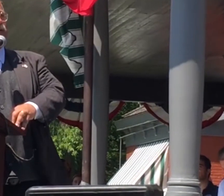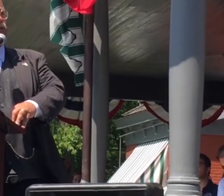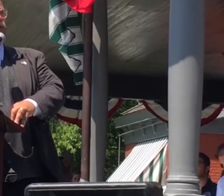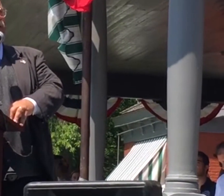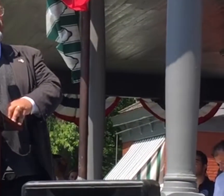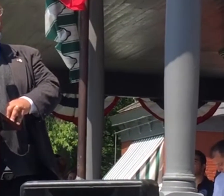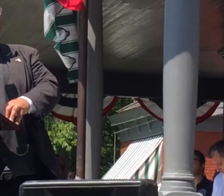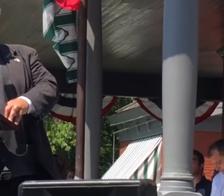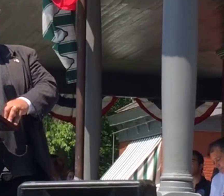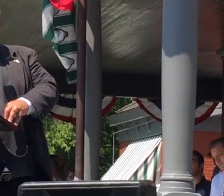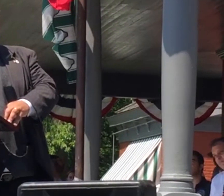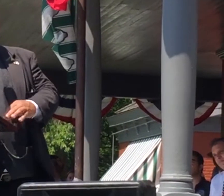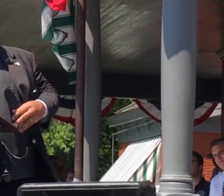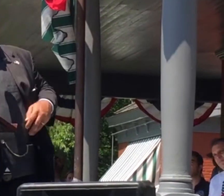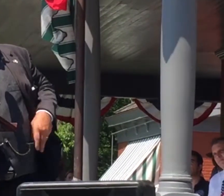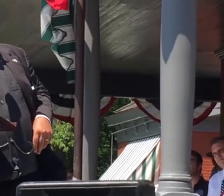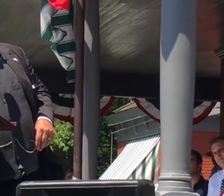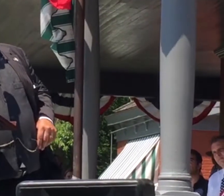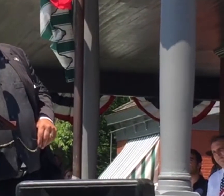long overdue